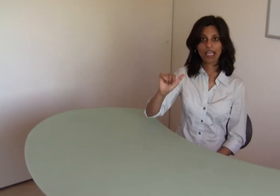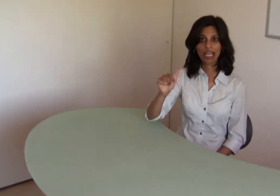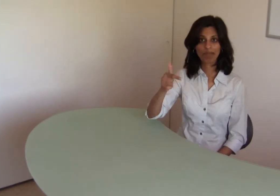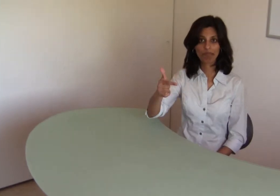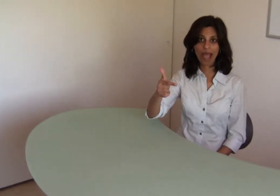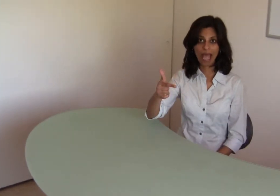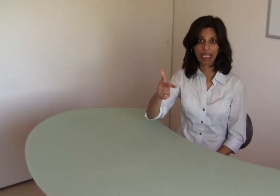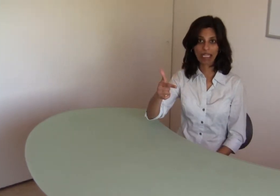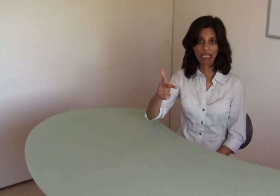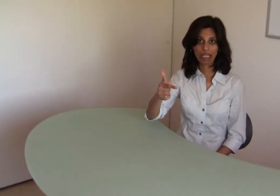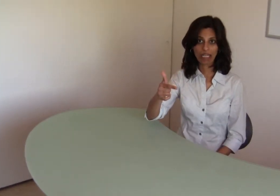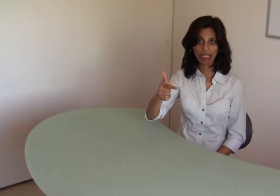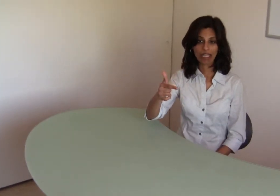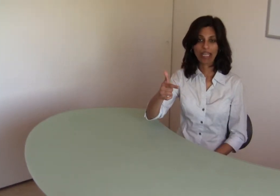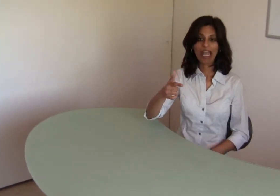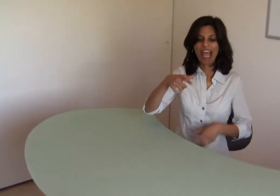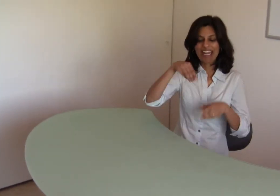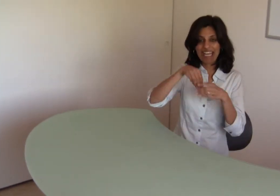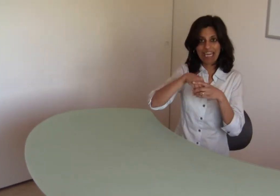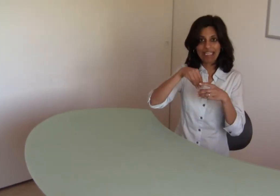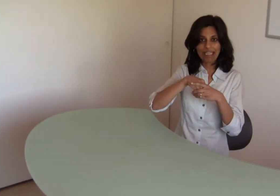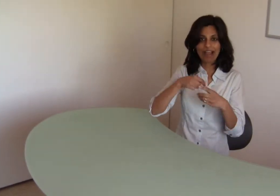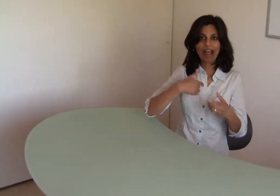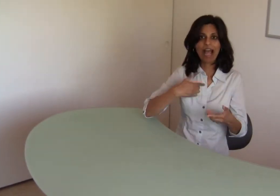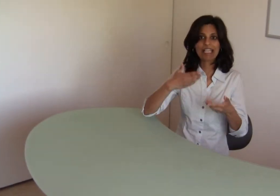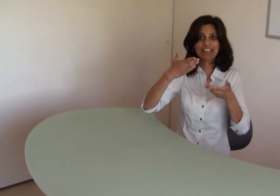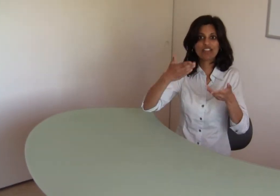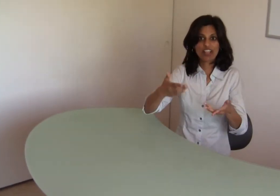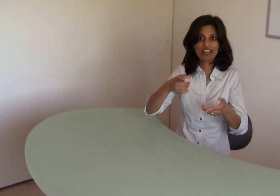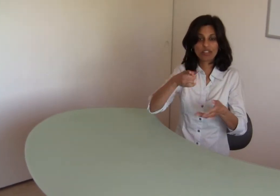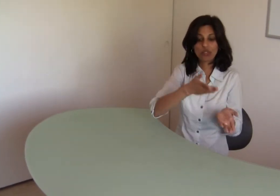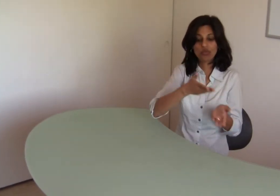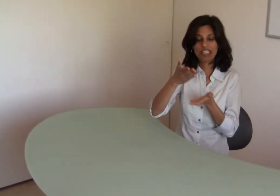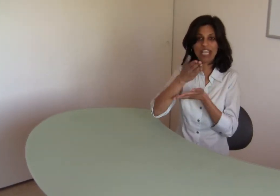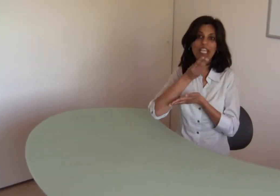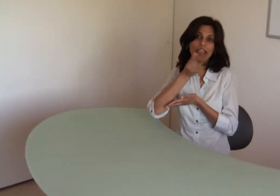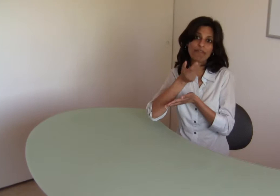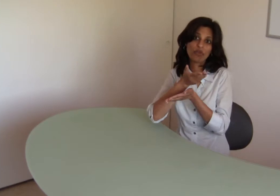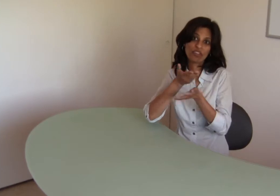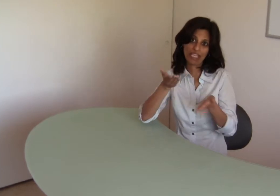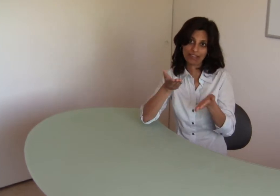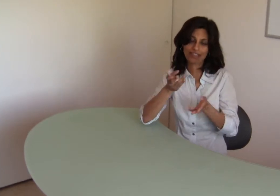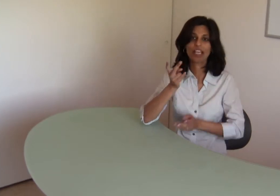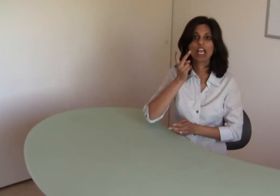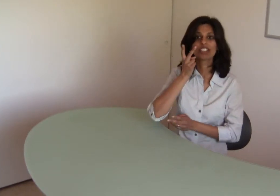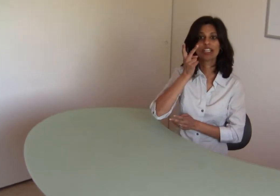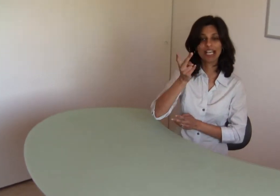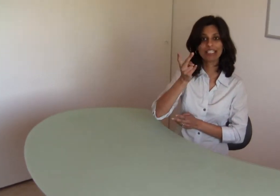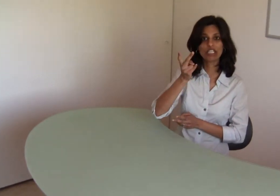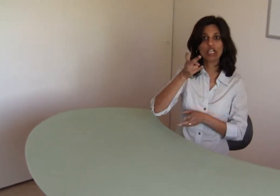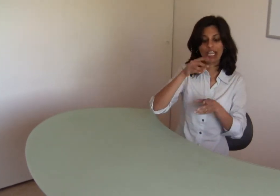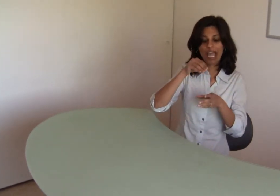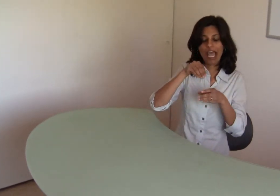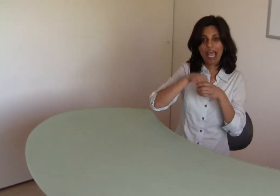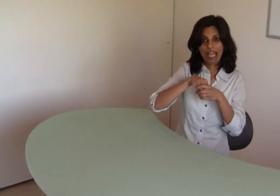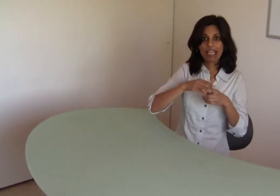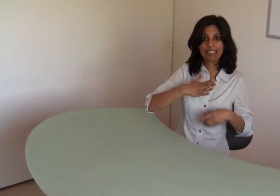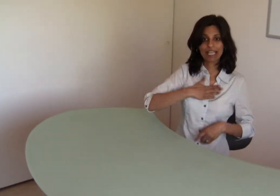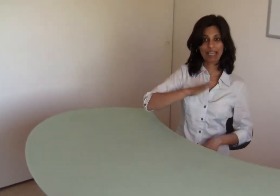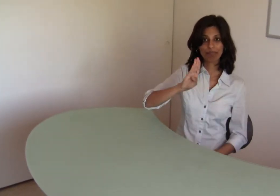a bag, and in it I suggest you take a few things. So let's look inside